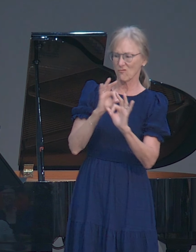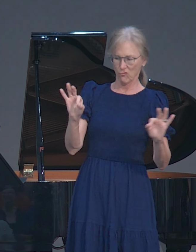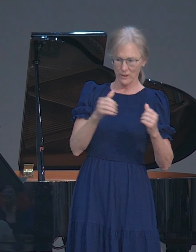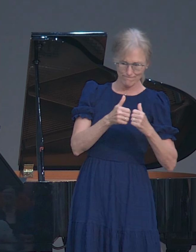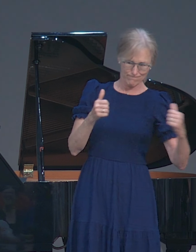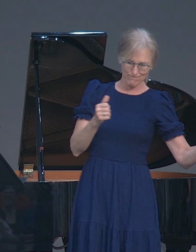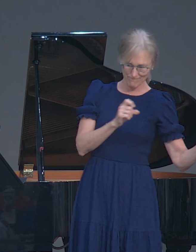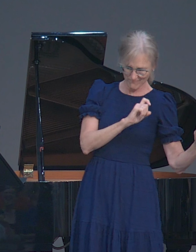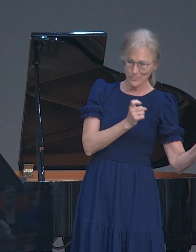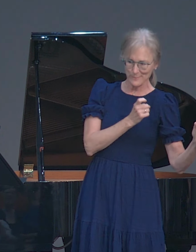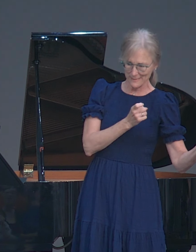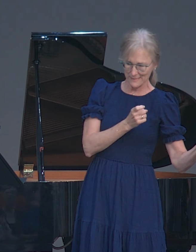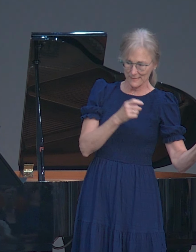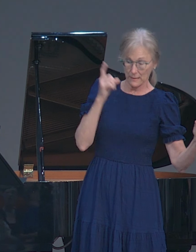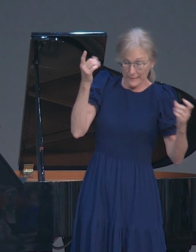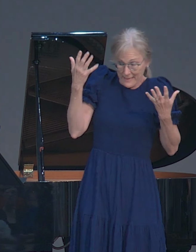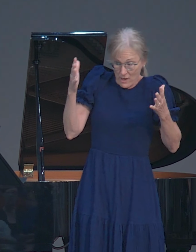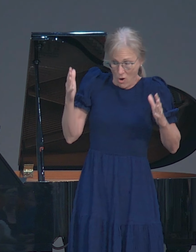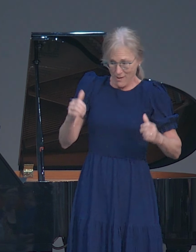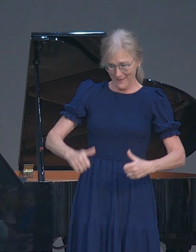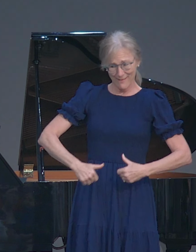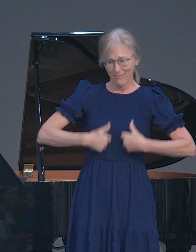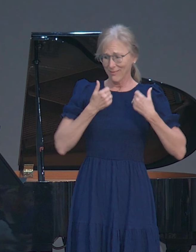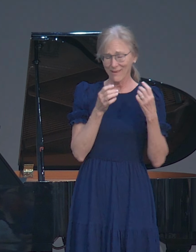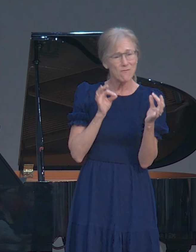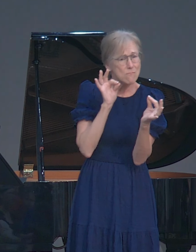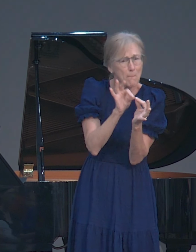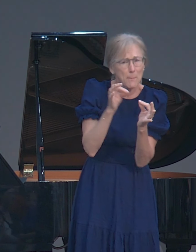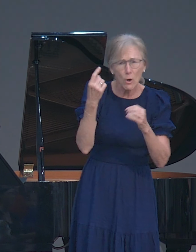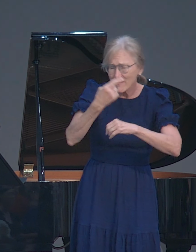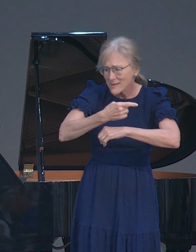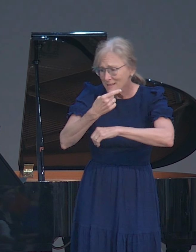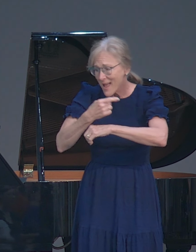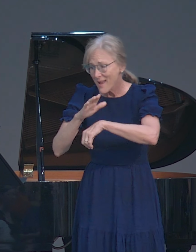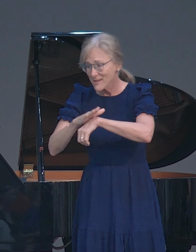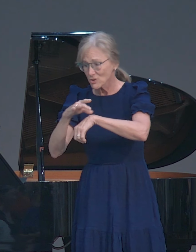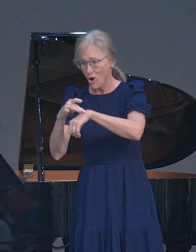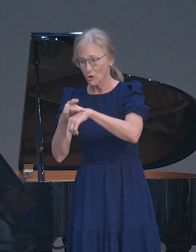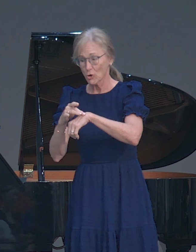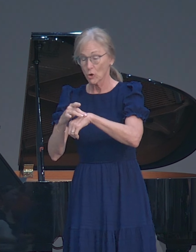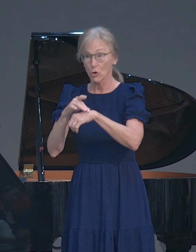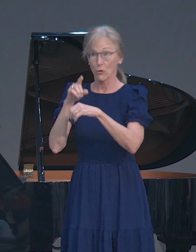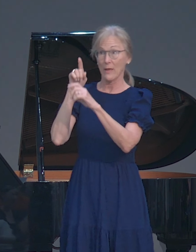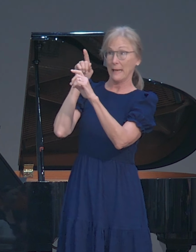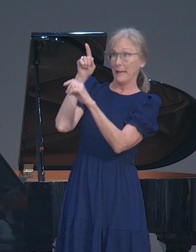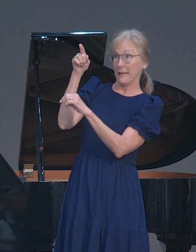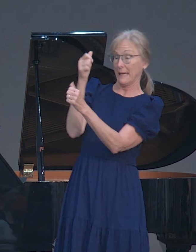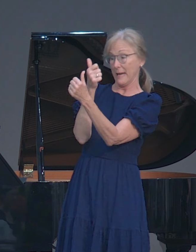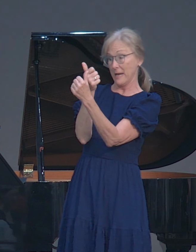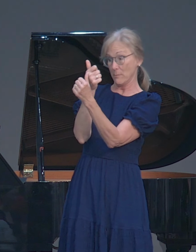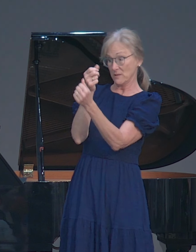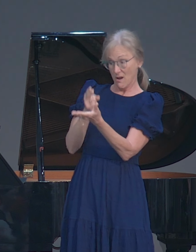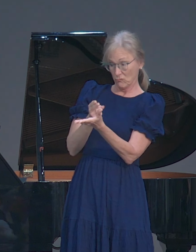who lived on earth in perfect days as